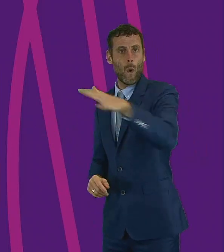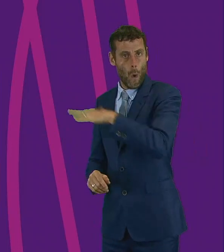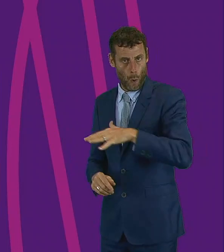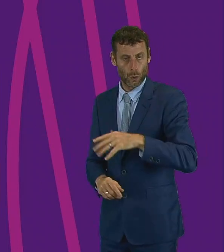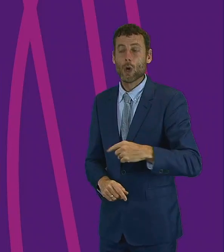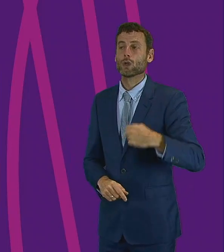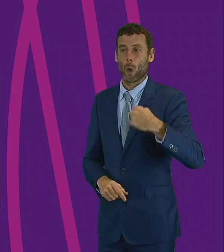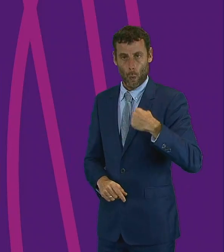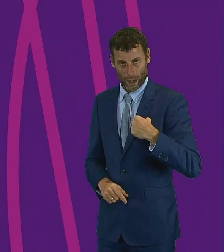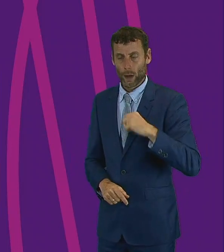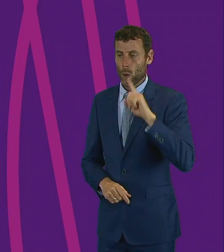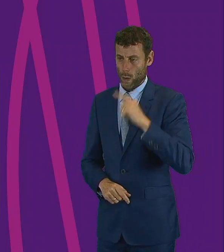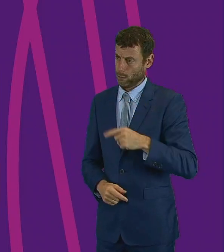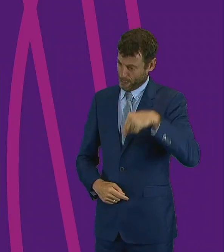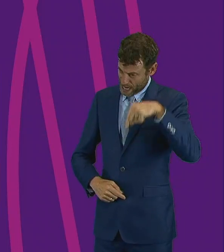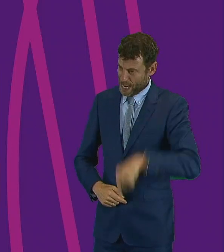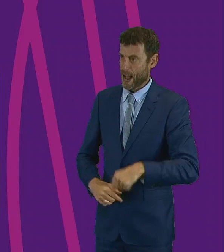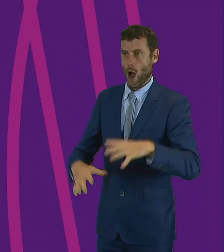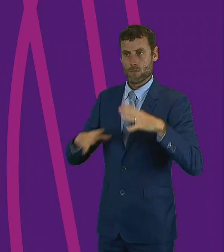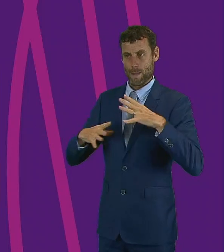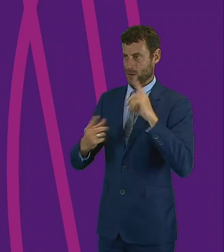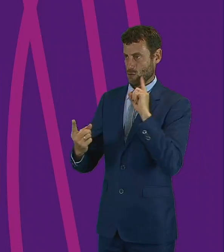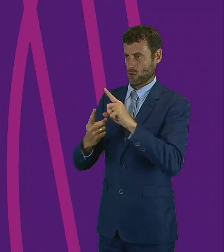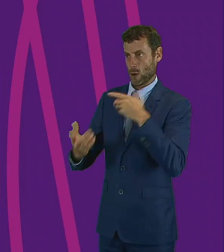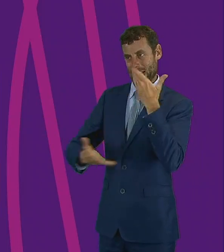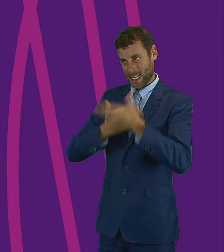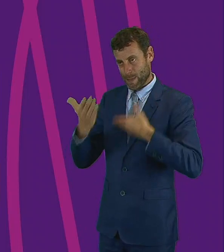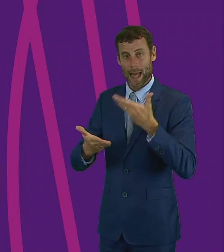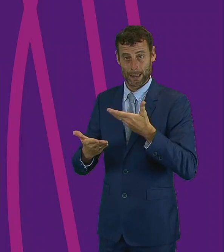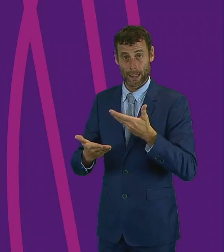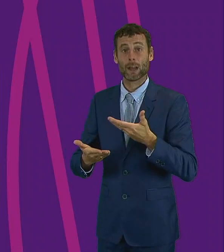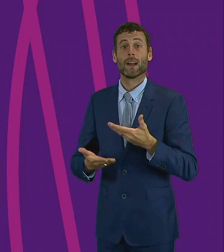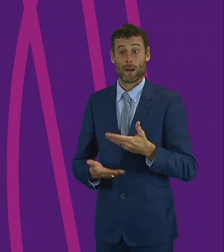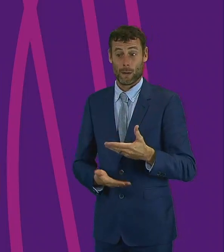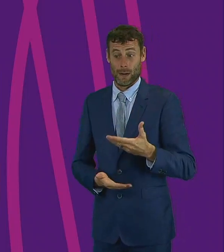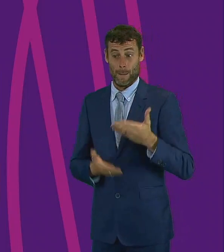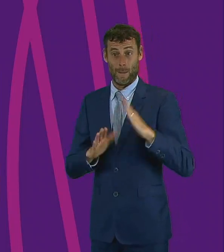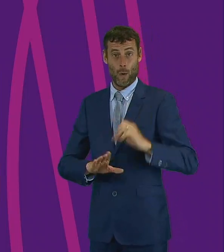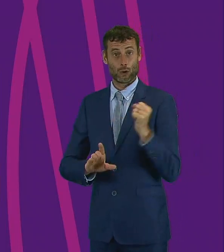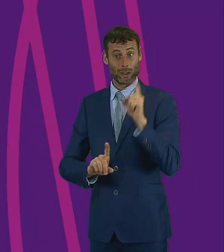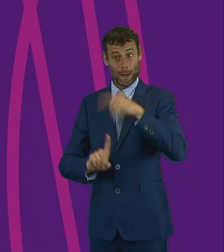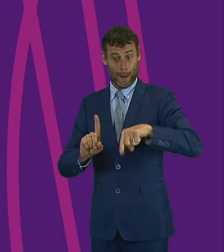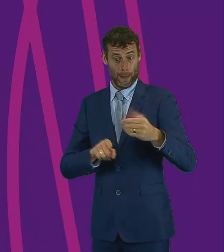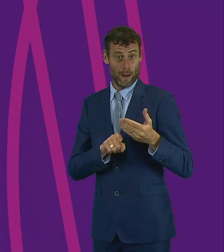be accountable for that before the Scottish people in just a few months' time.